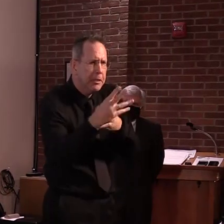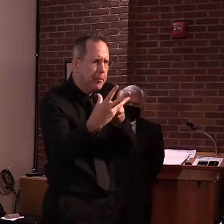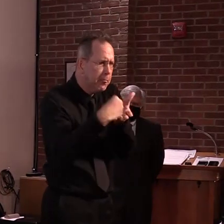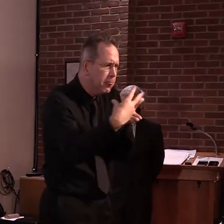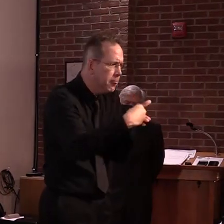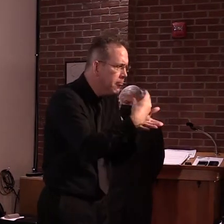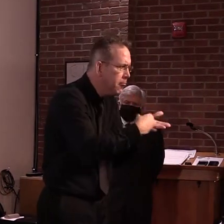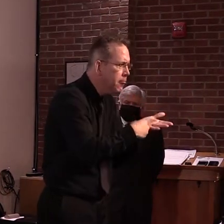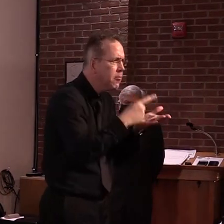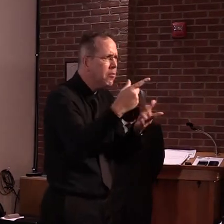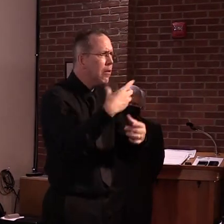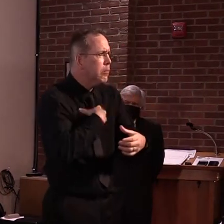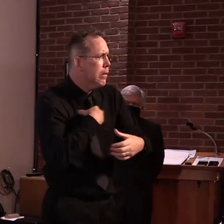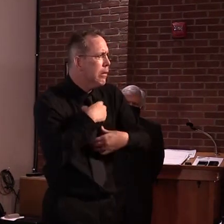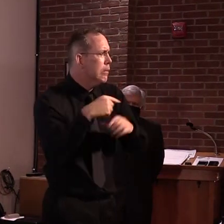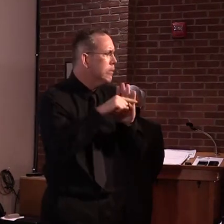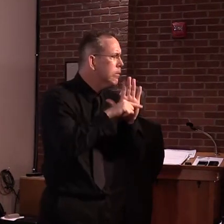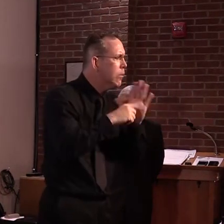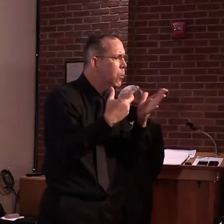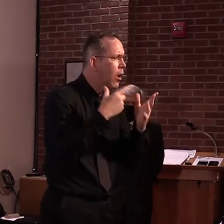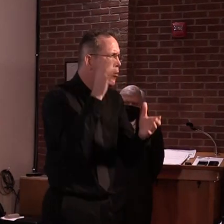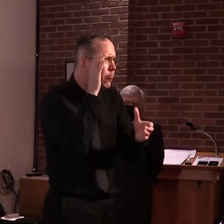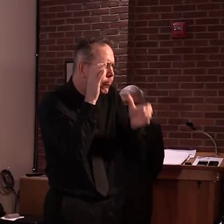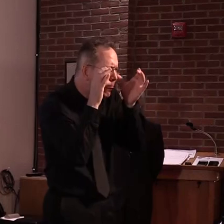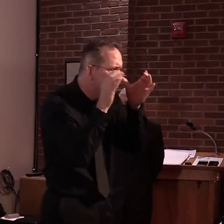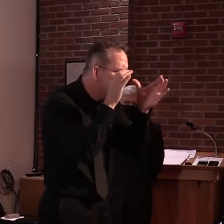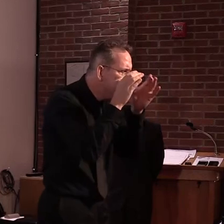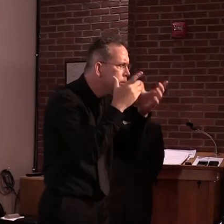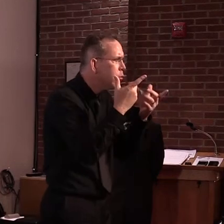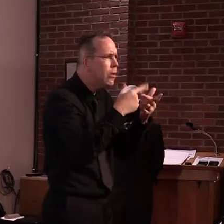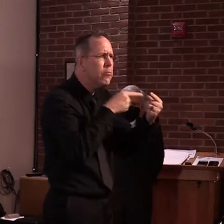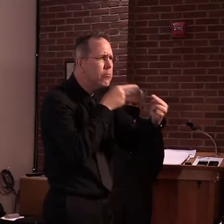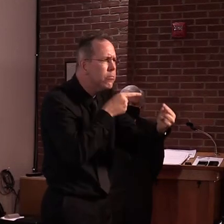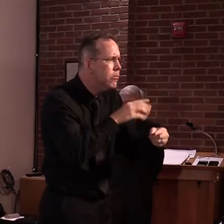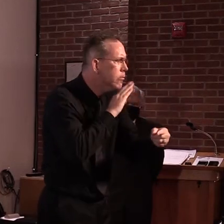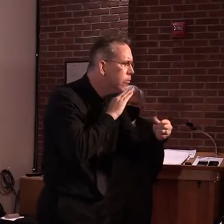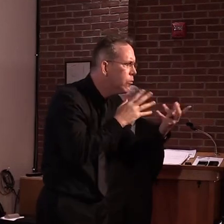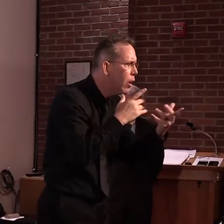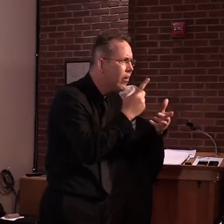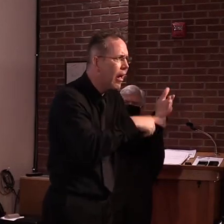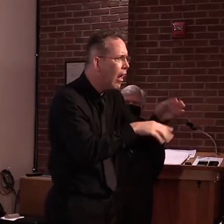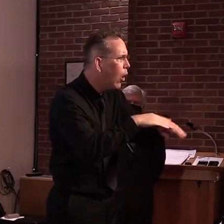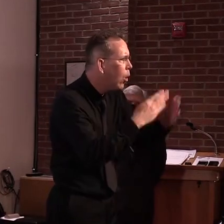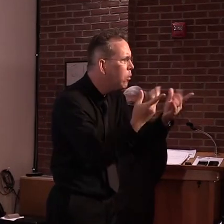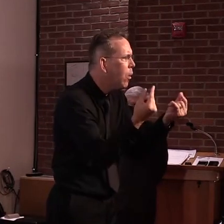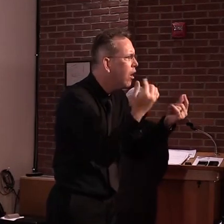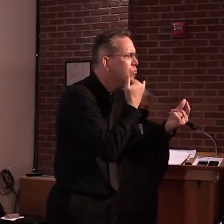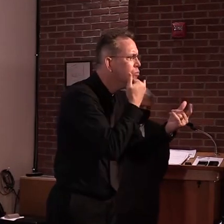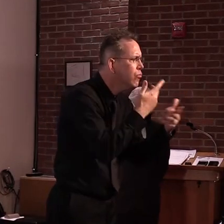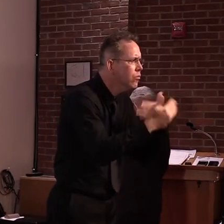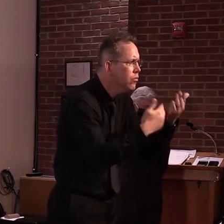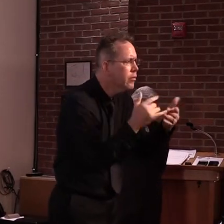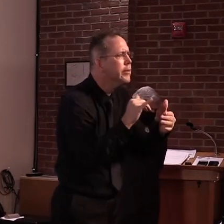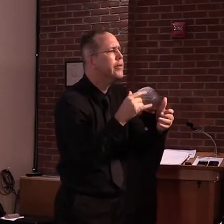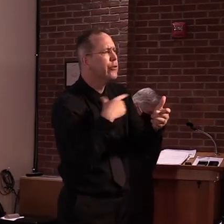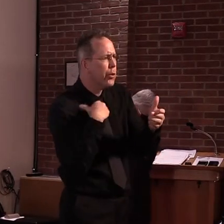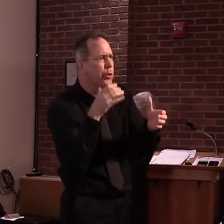limited reopenings, and alas, the consequent pain and suffering of those who are in dire need and